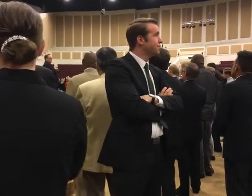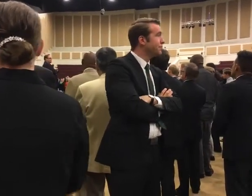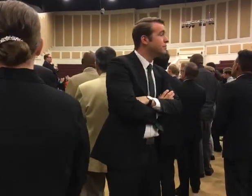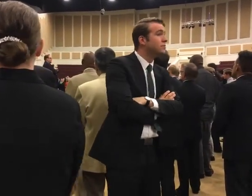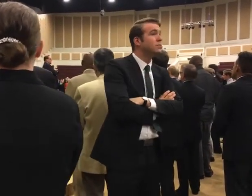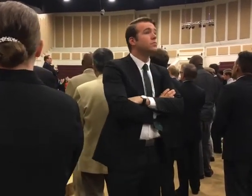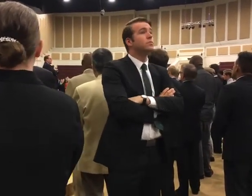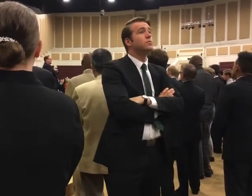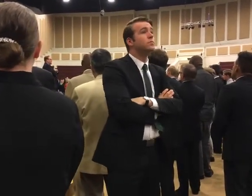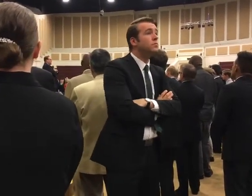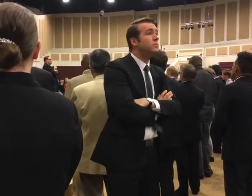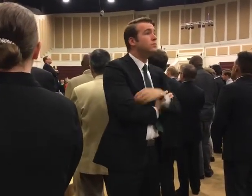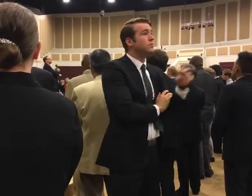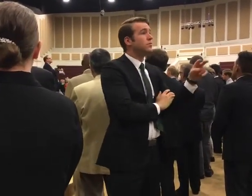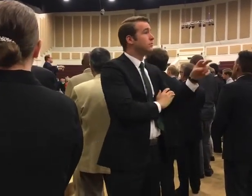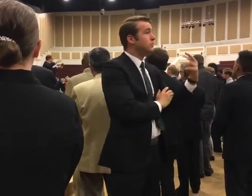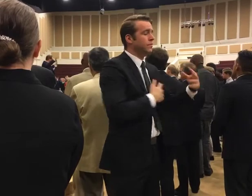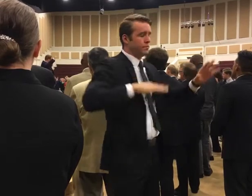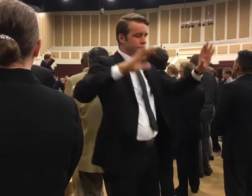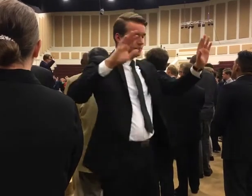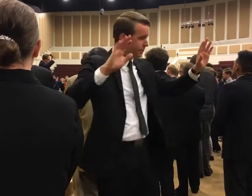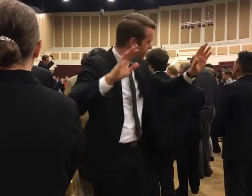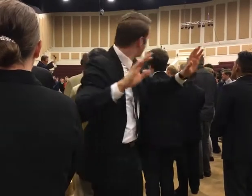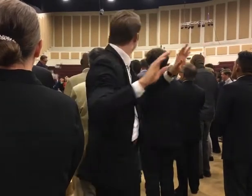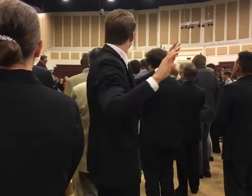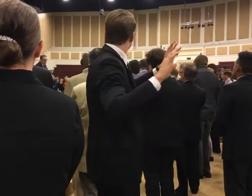Until the preacher just kind of glances and you go.